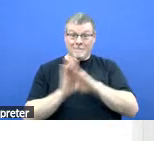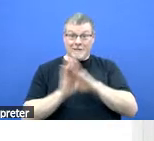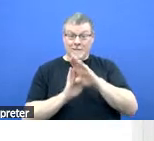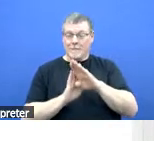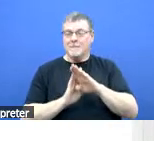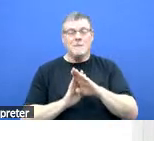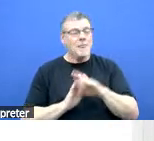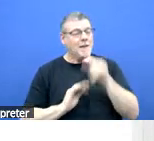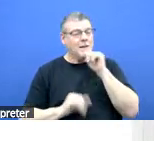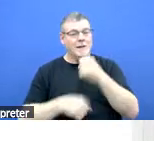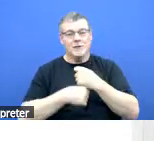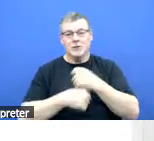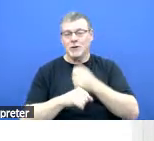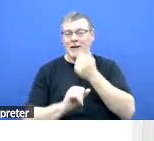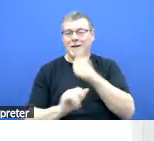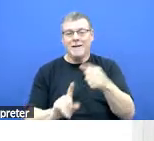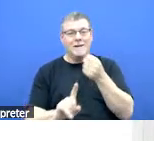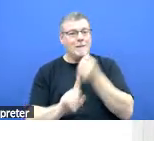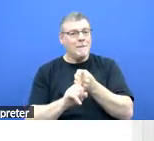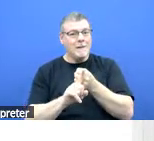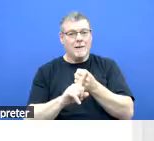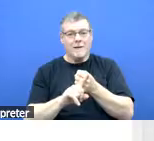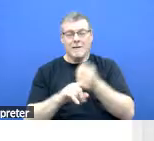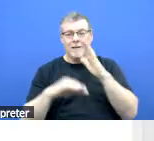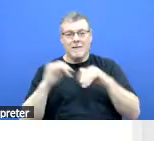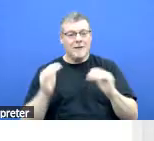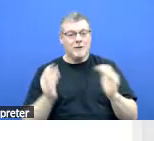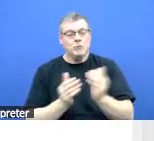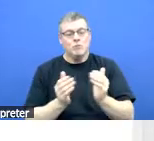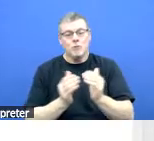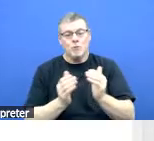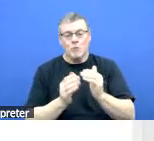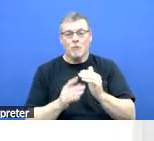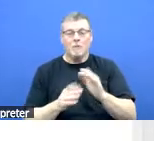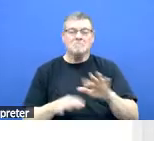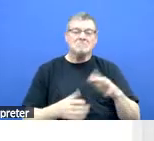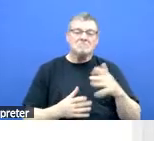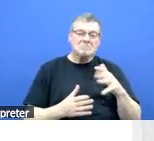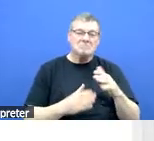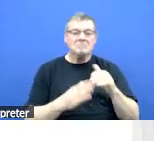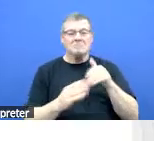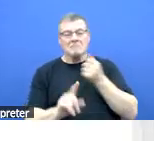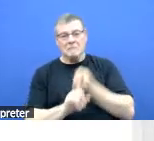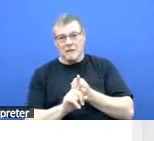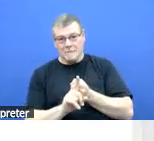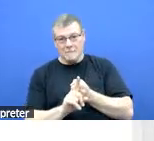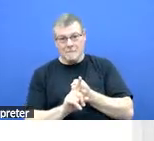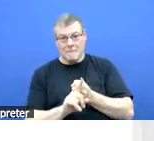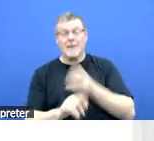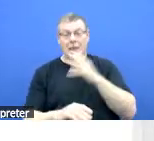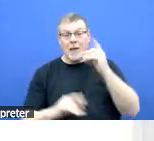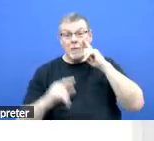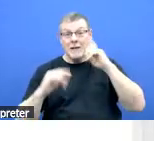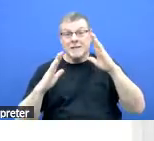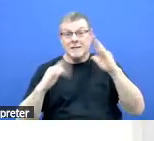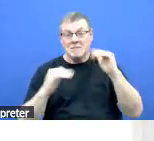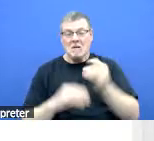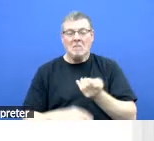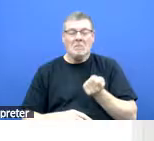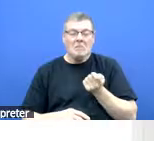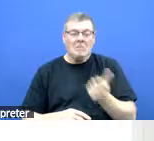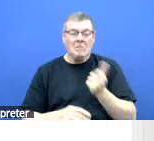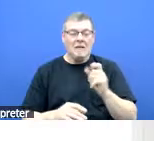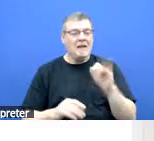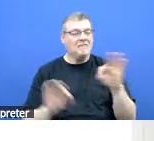does not generate any impacts that are greater than small to moderate impacts. And thus we suspect a minor, if